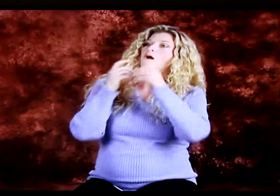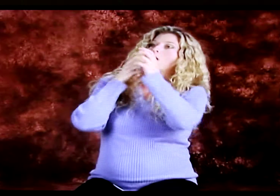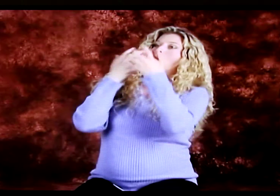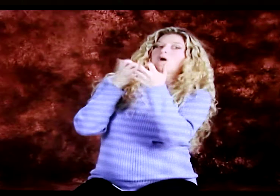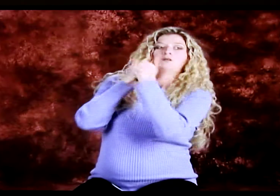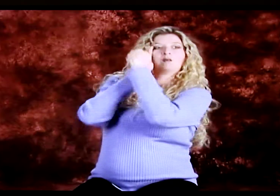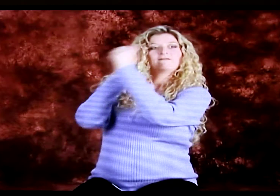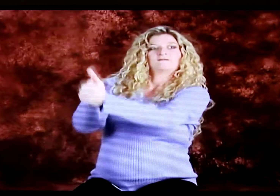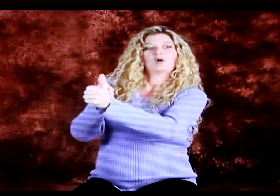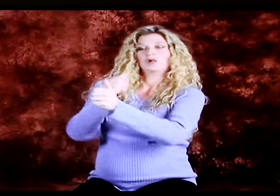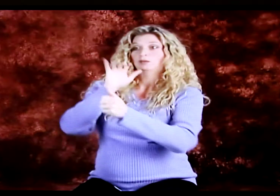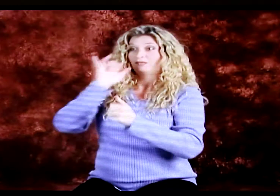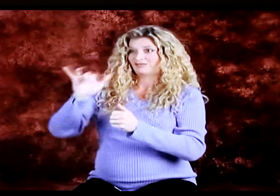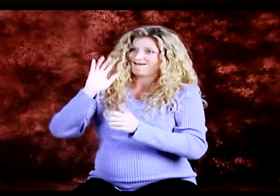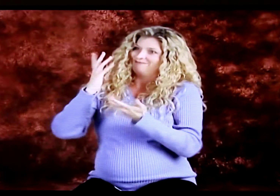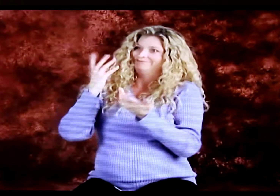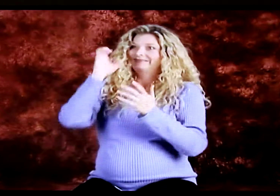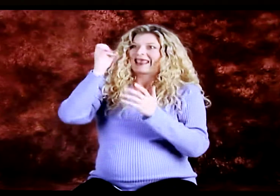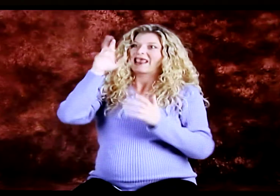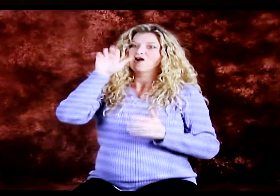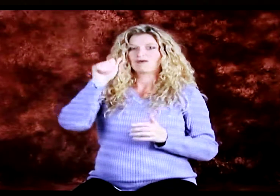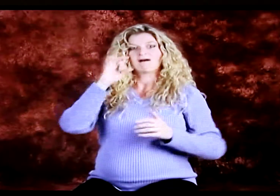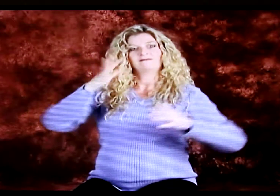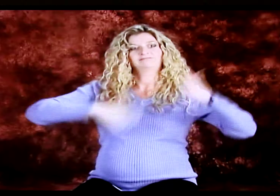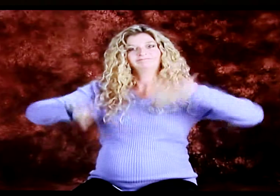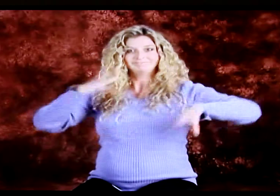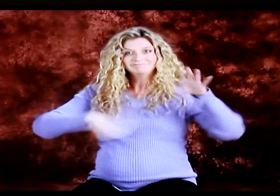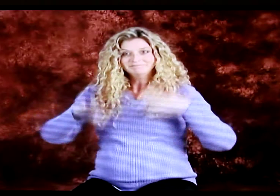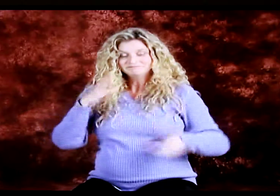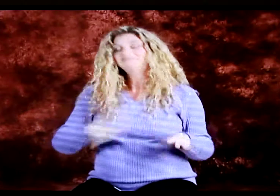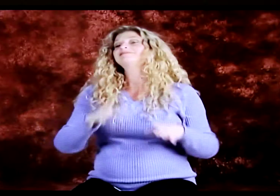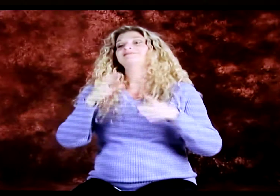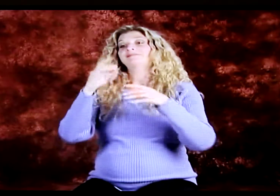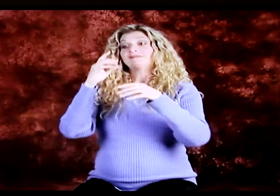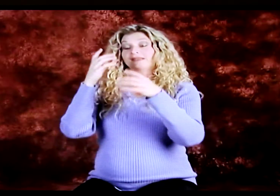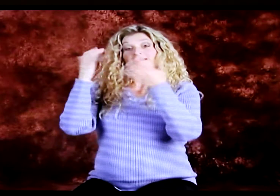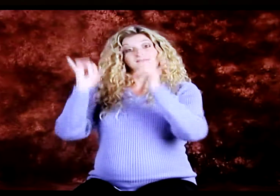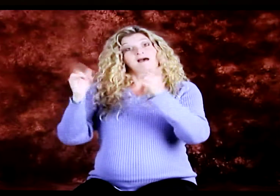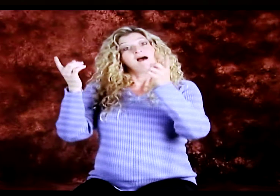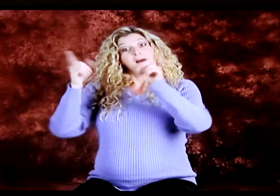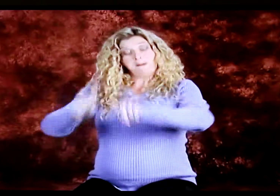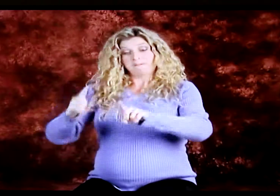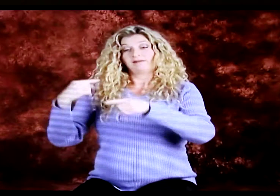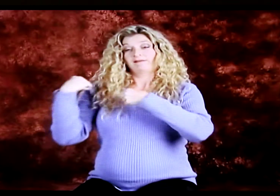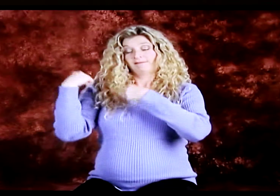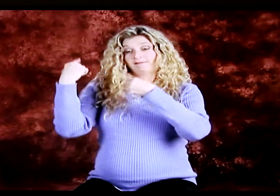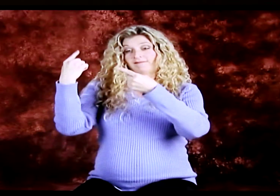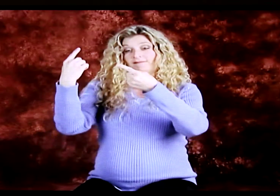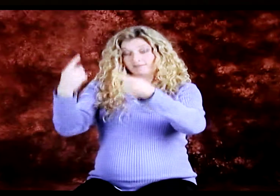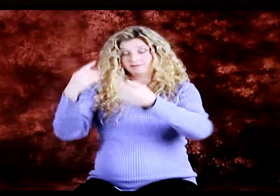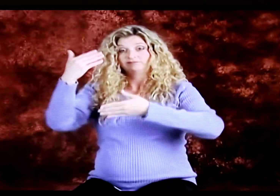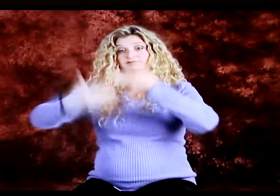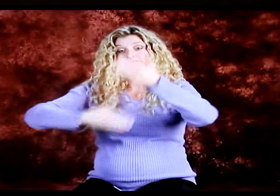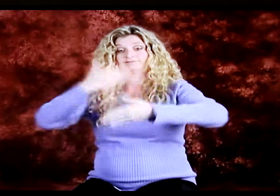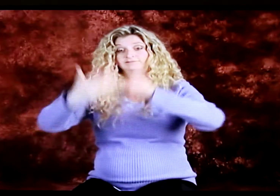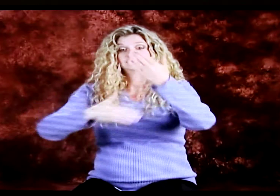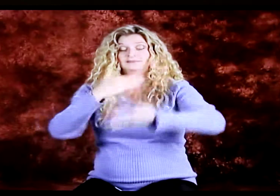And so people wanted to emulate her. You know, during that era of fashion, they wanted to look just like her. So then as we move